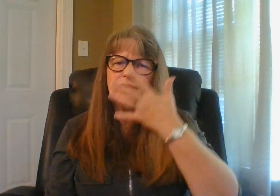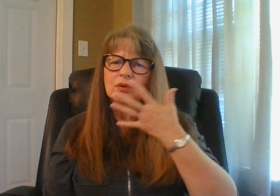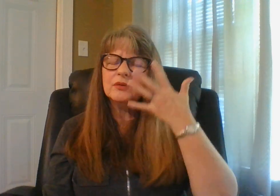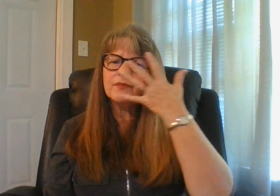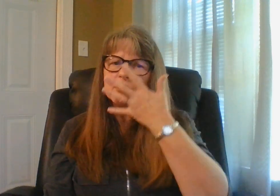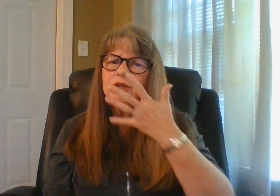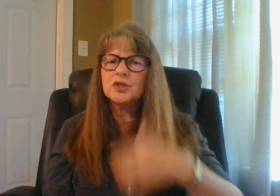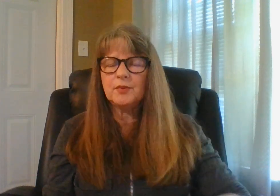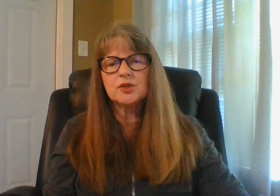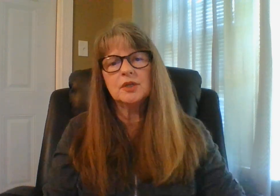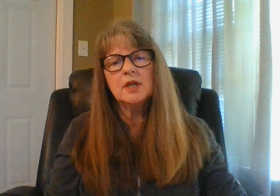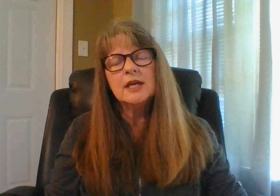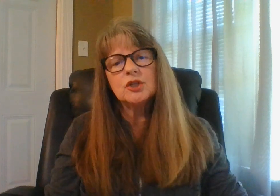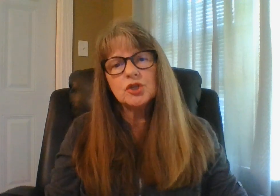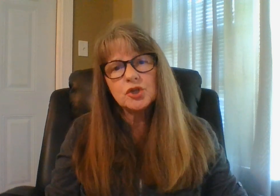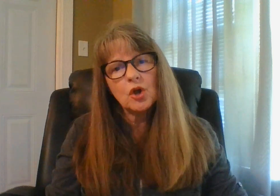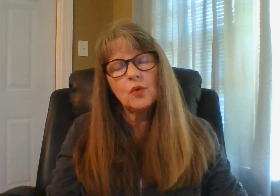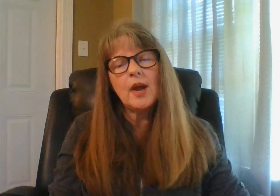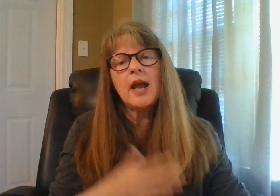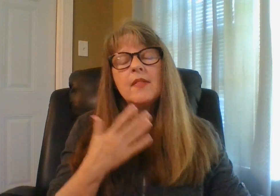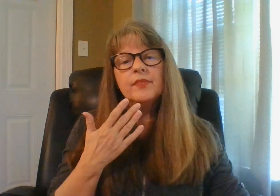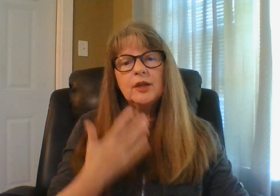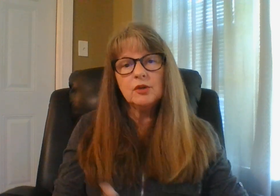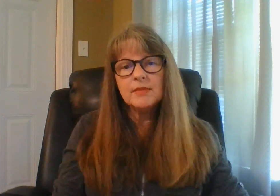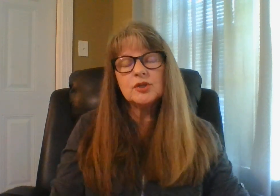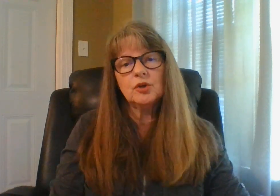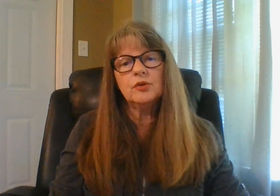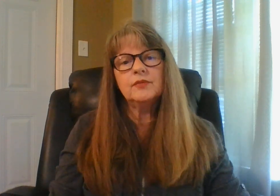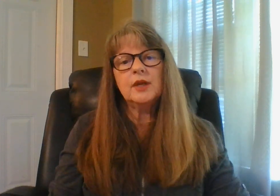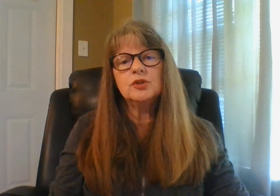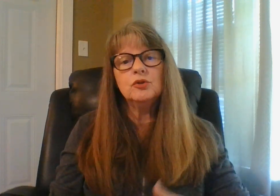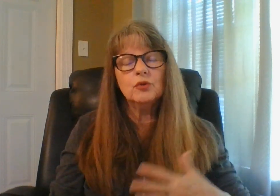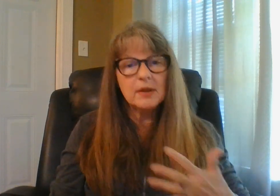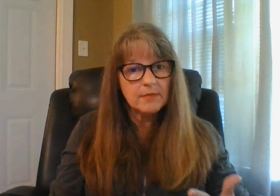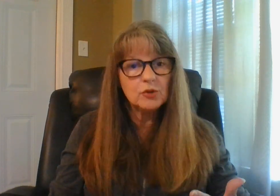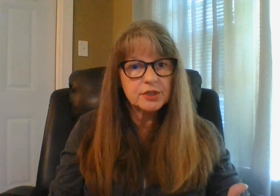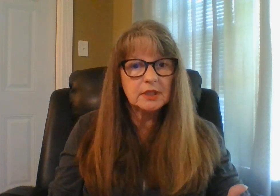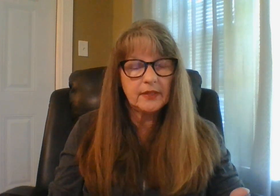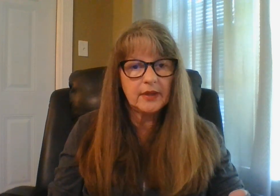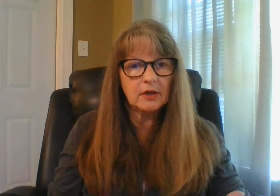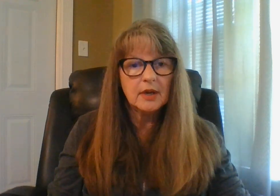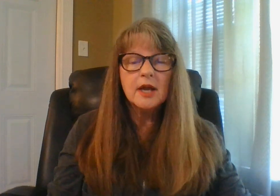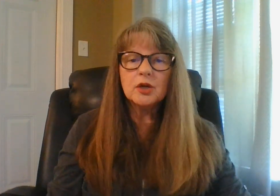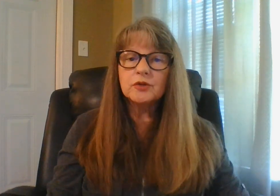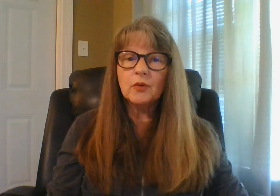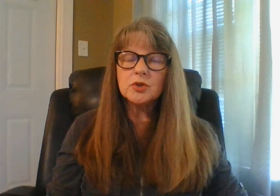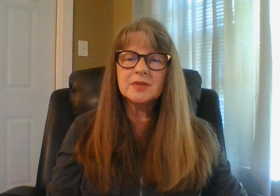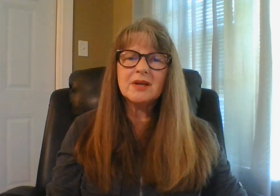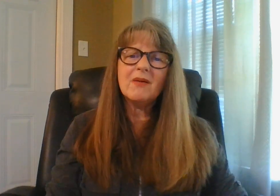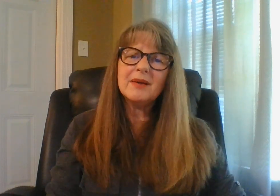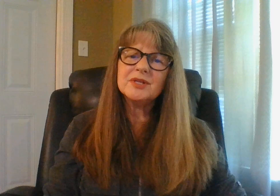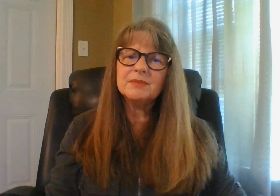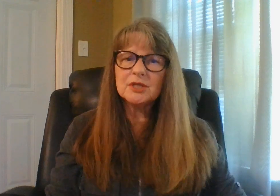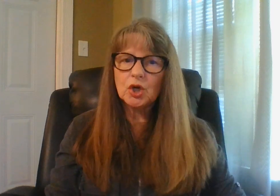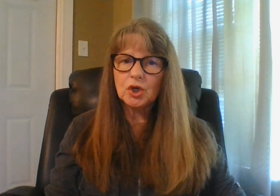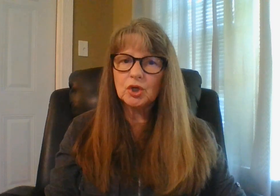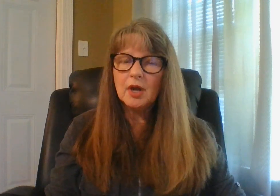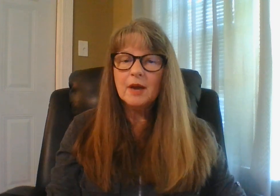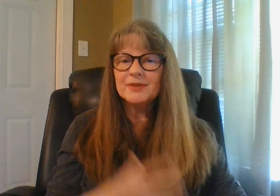your facial expression to show that you miss her, that your emotion in there. Because your voice will say, oh, I just miss her. But see,